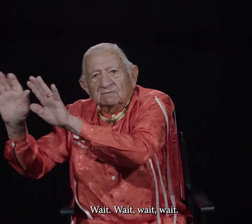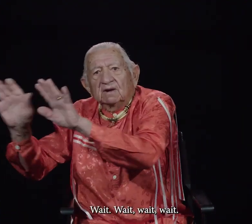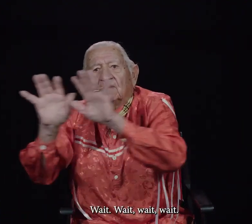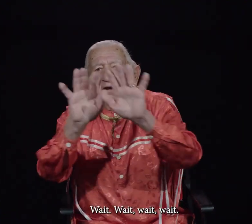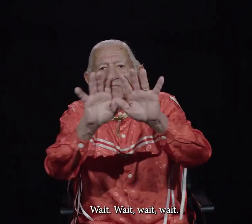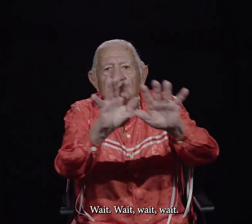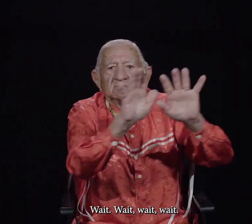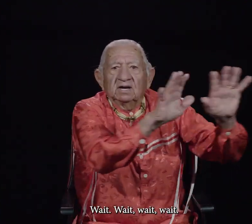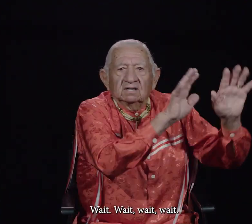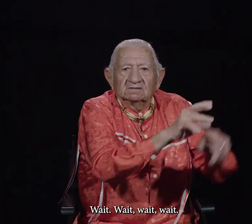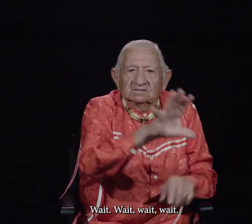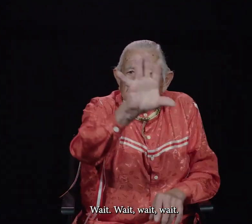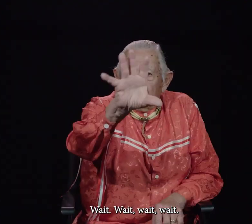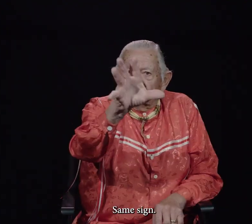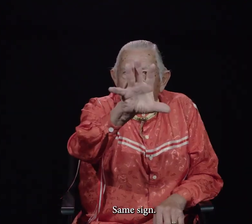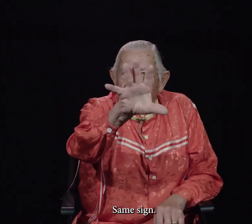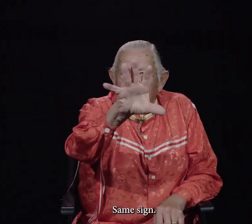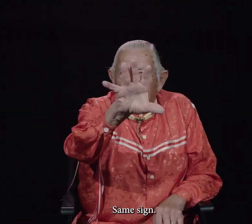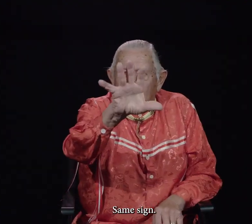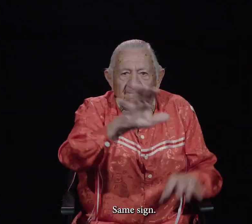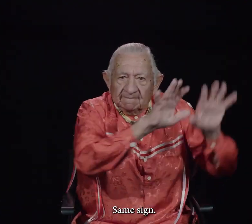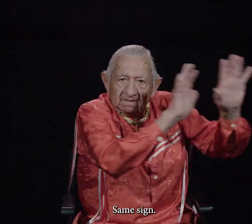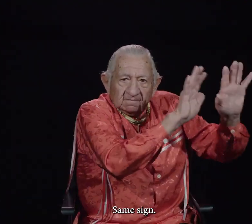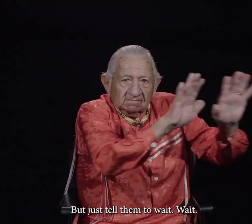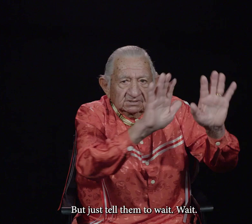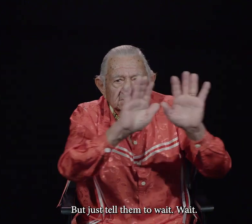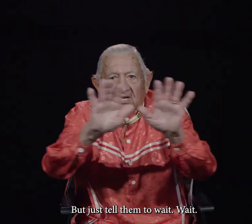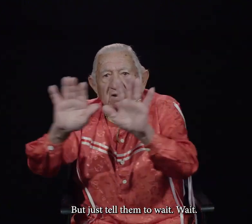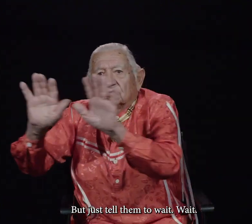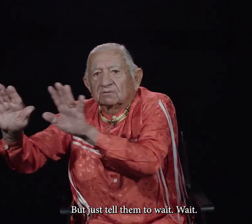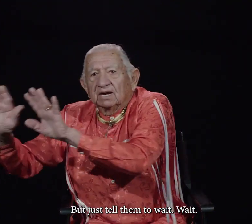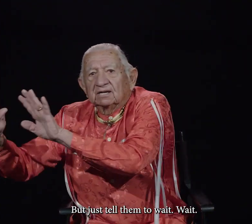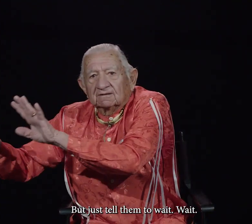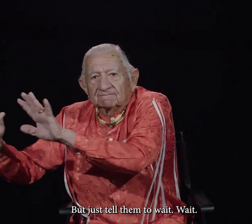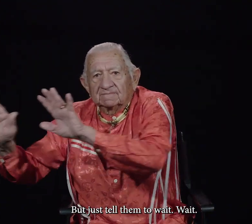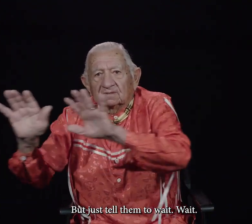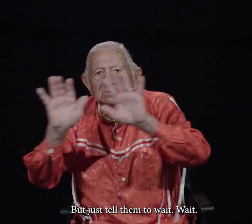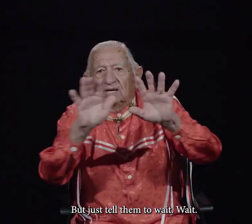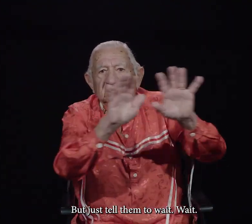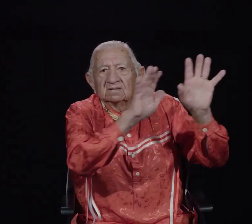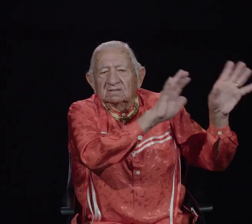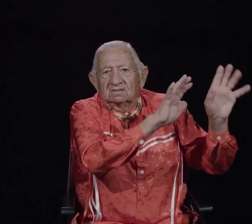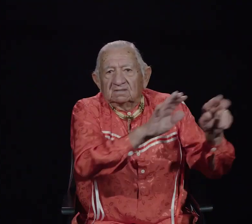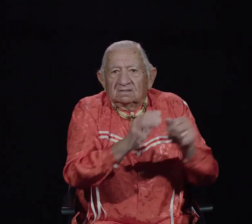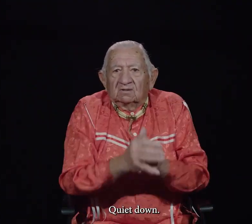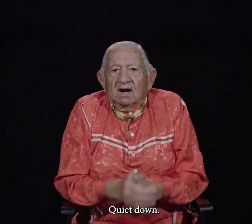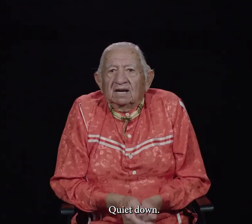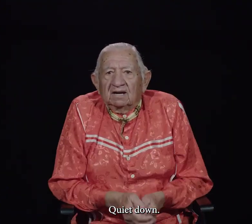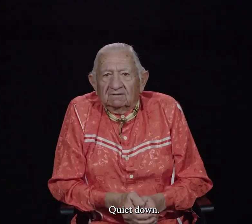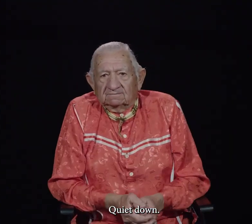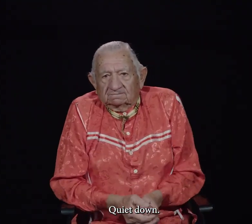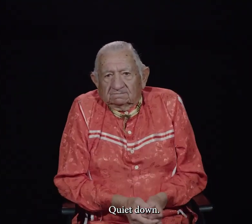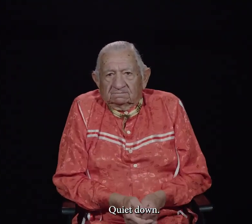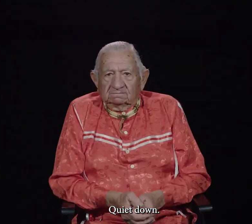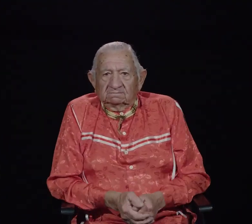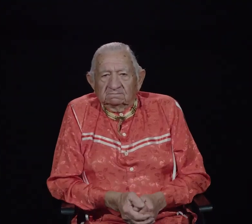wait, wait, wait, wait. See, it's the same sign, but just tell them to wait, wait. Quiet down.